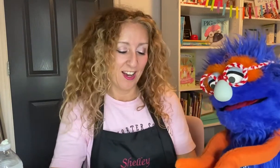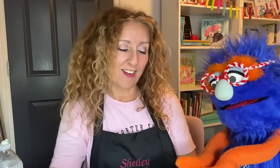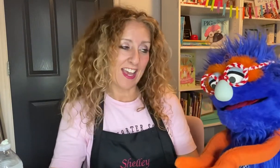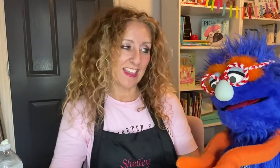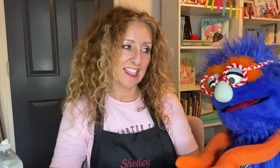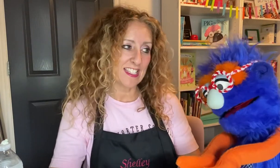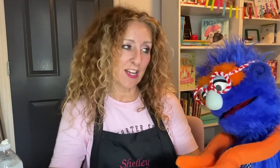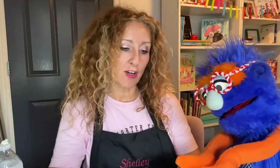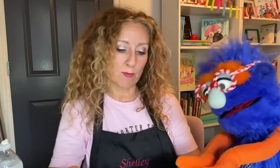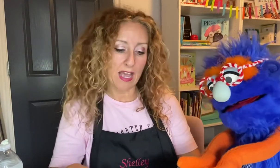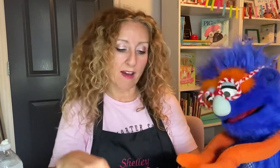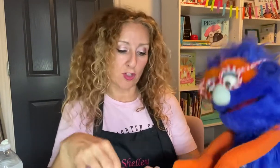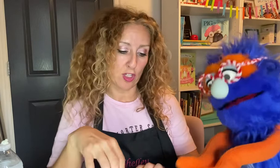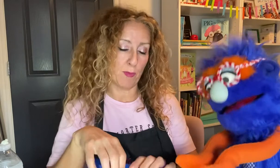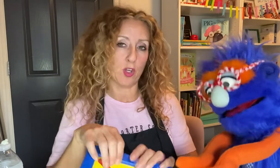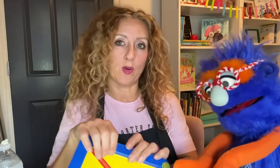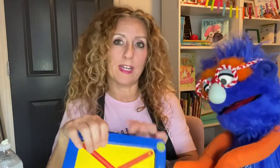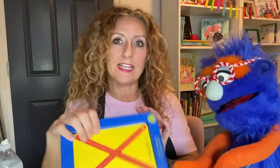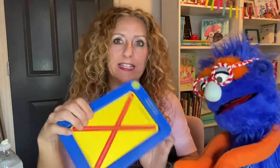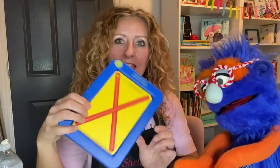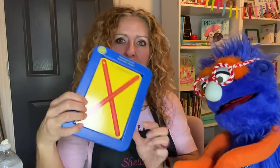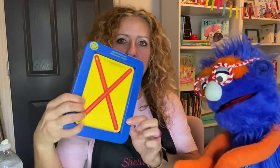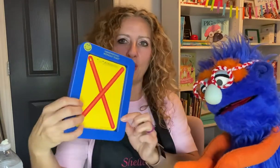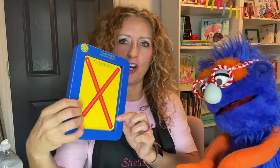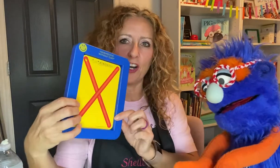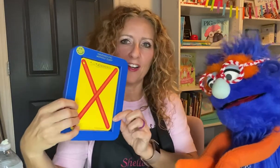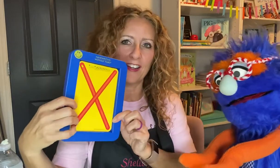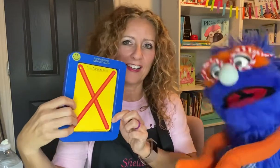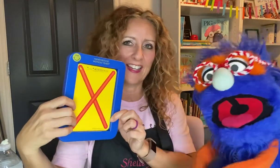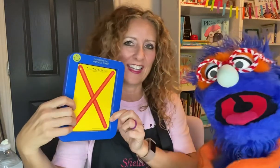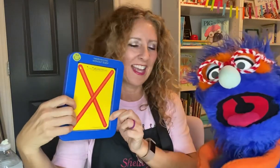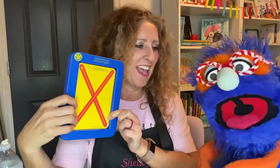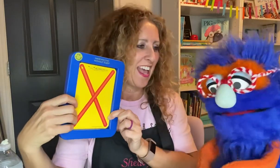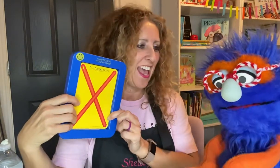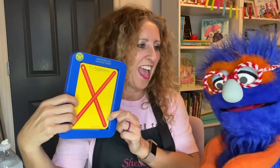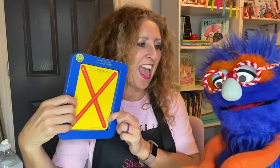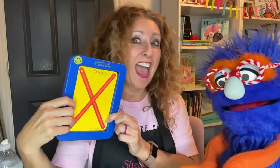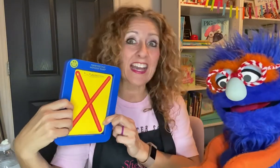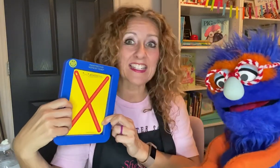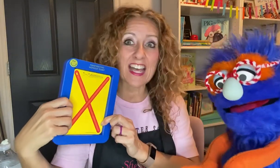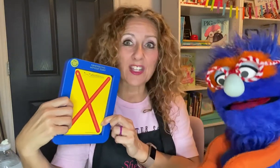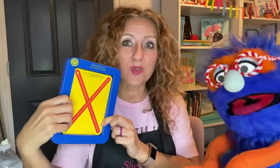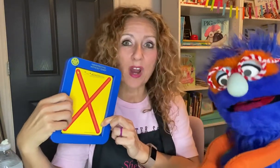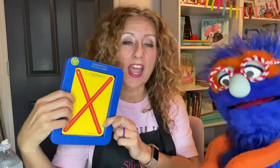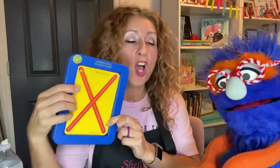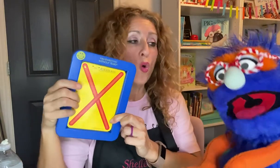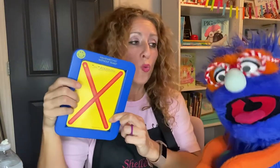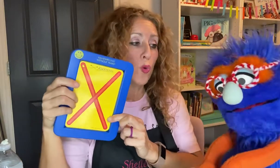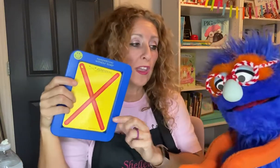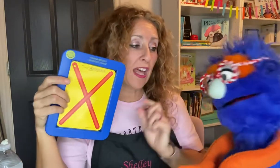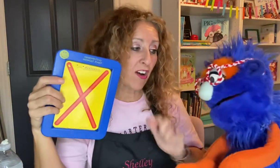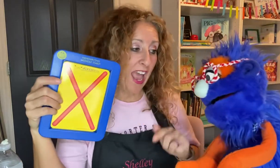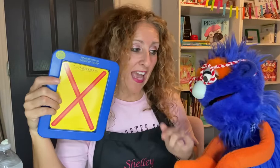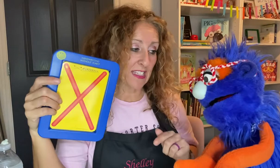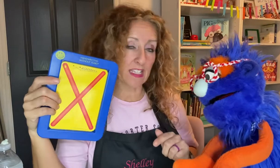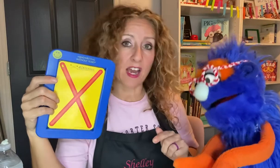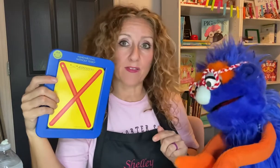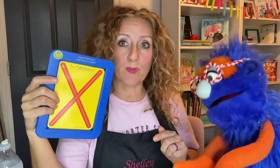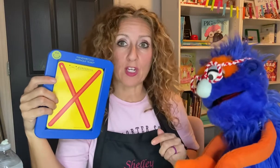Okay. This letter comes after W. It is letter X. X. That's right. Yeah. Well letter X is kind of special